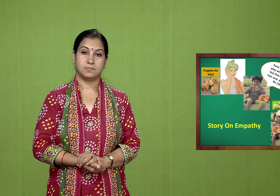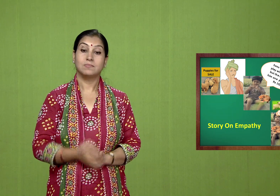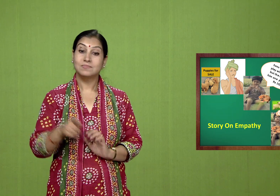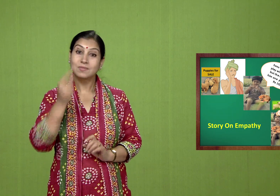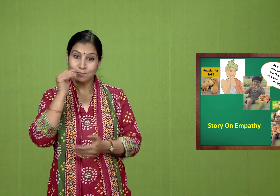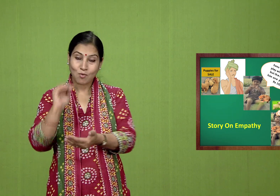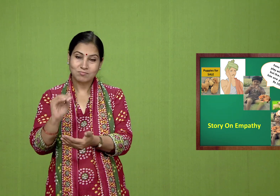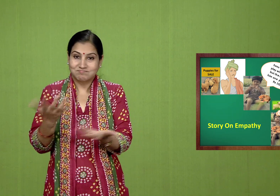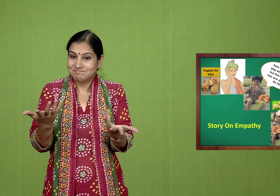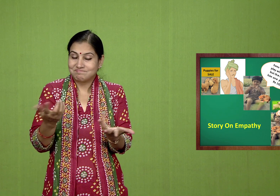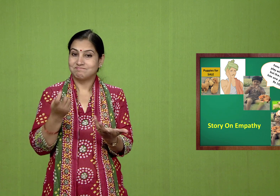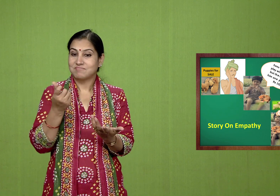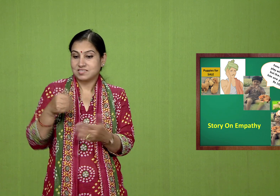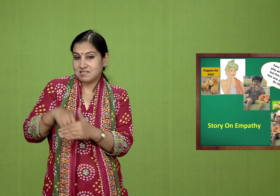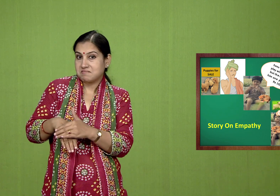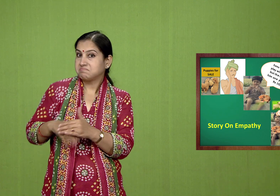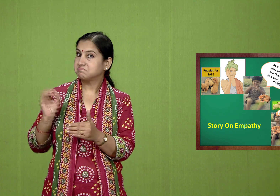and the boy did not have enough money.